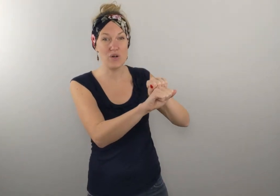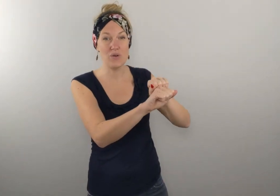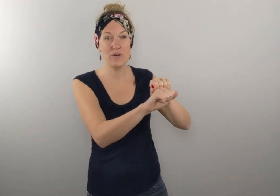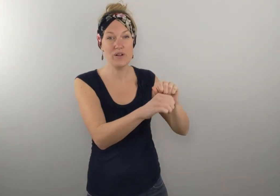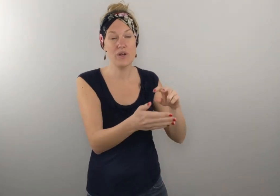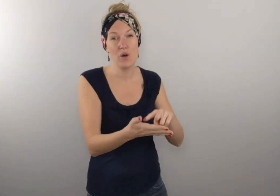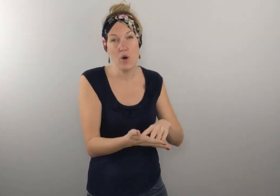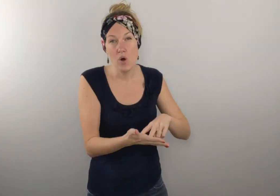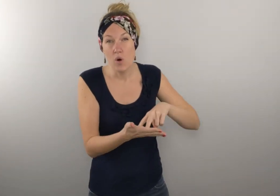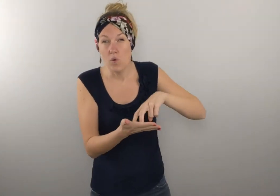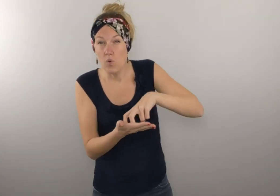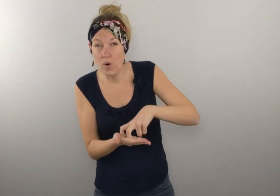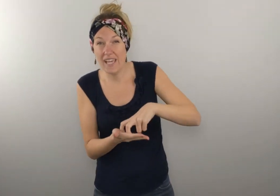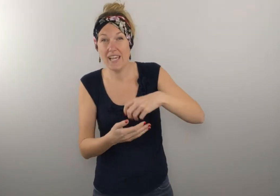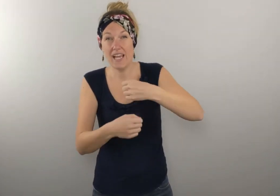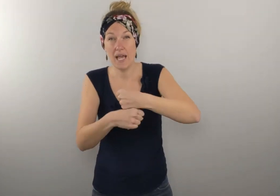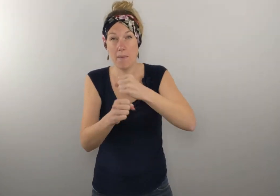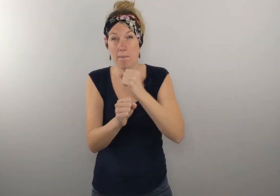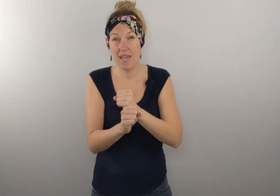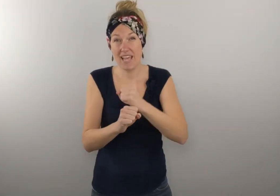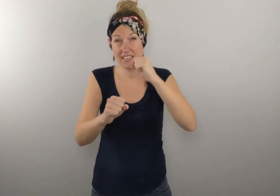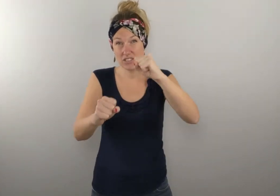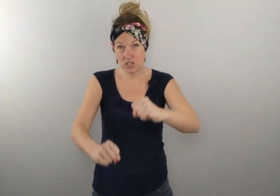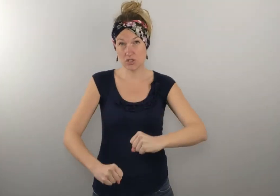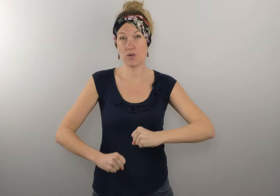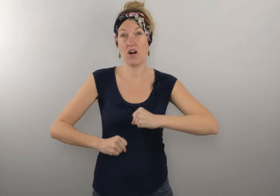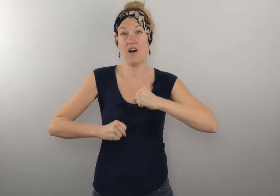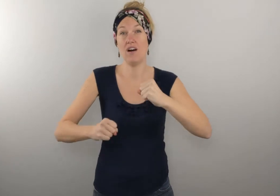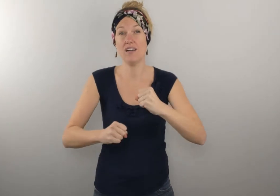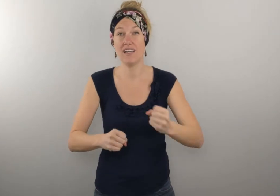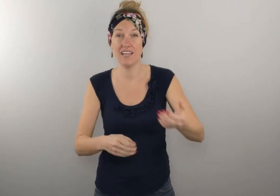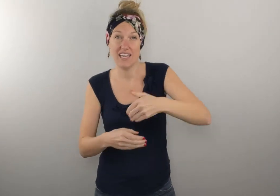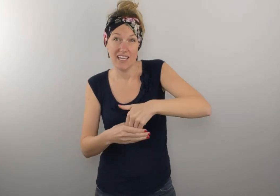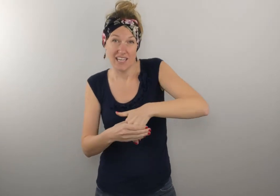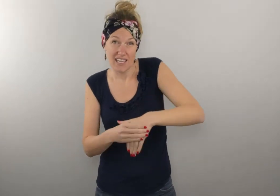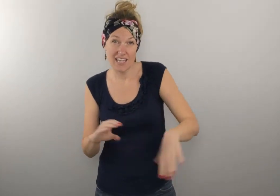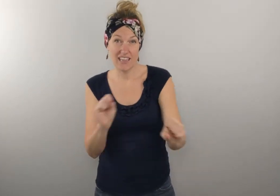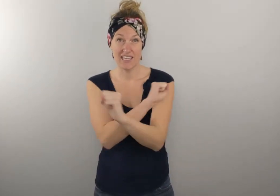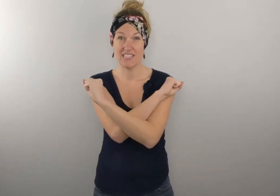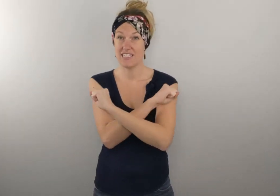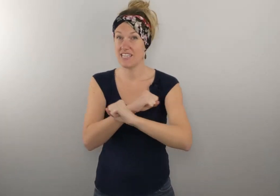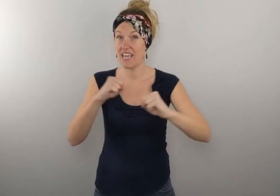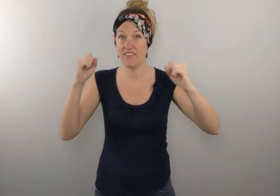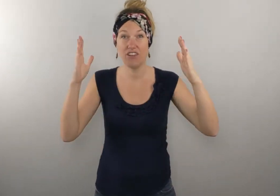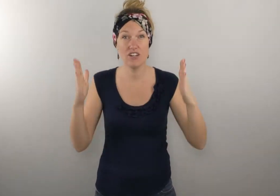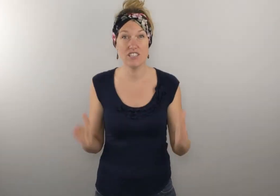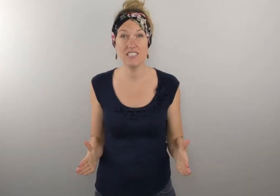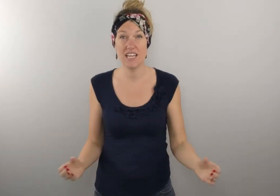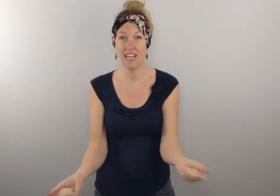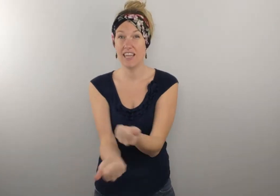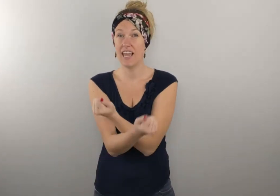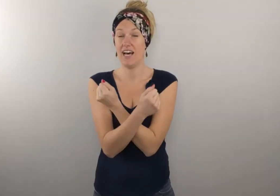cornerstone, weak made strong in the Savior's